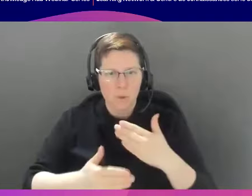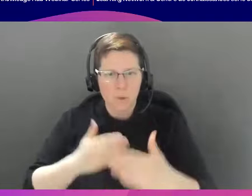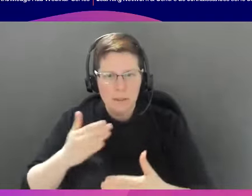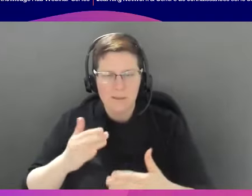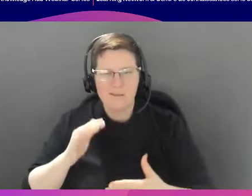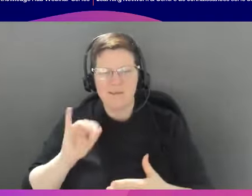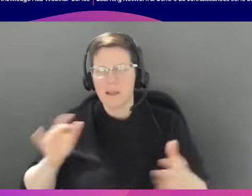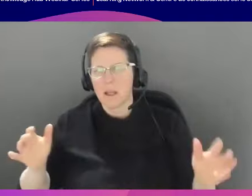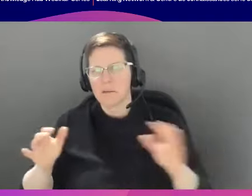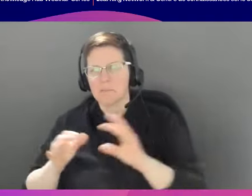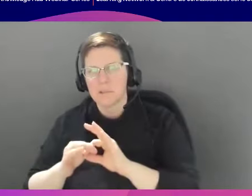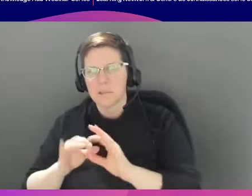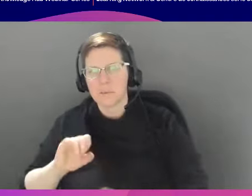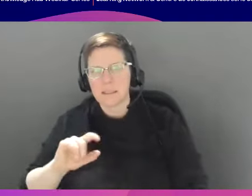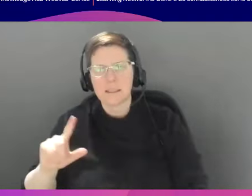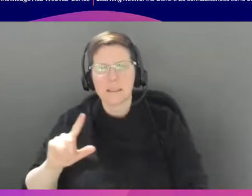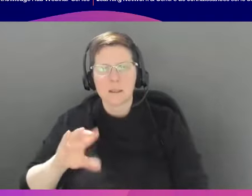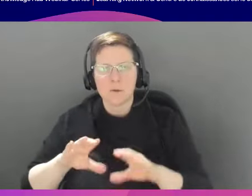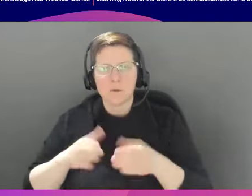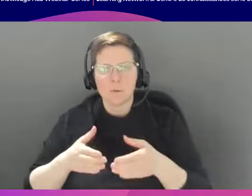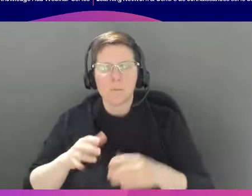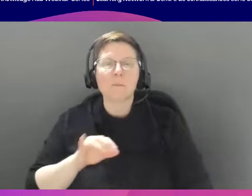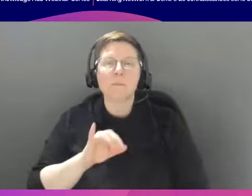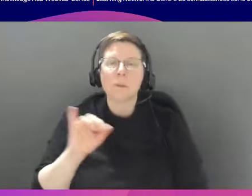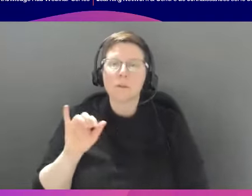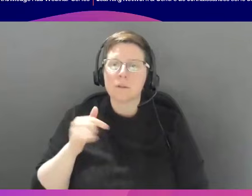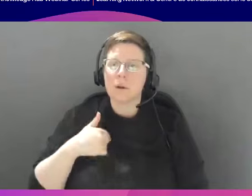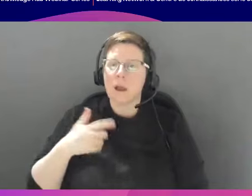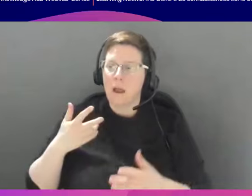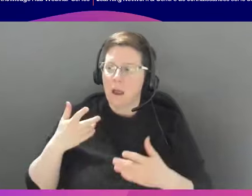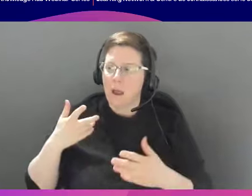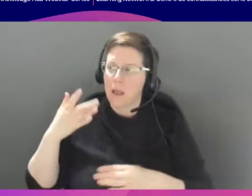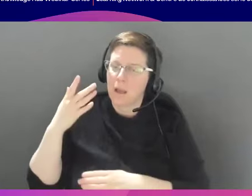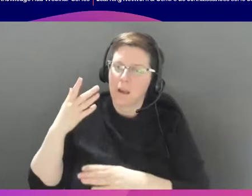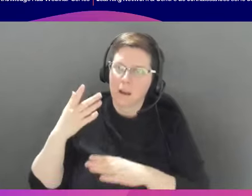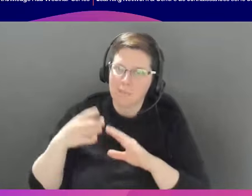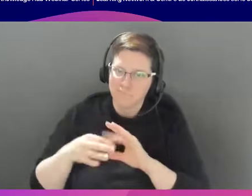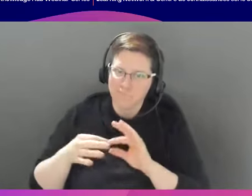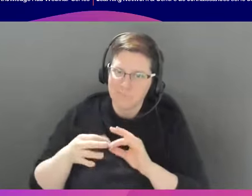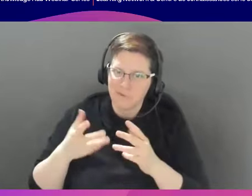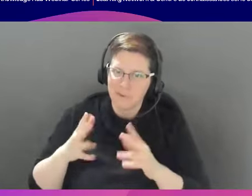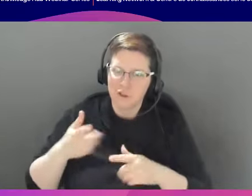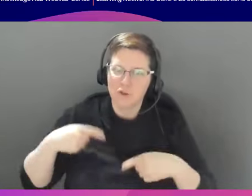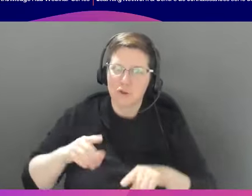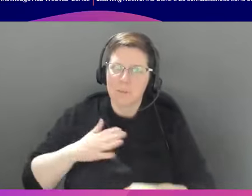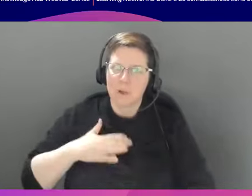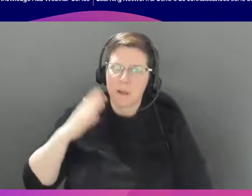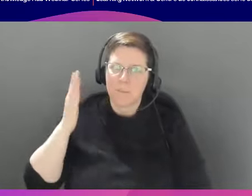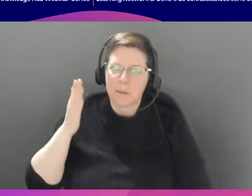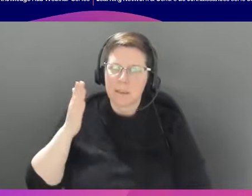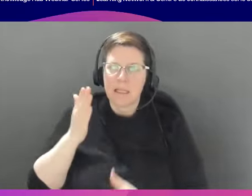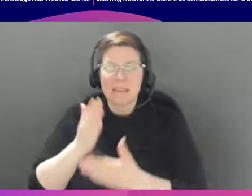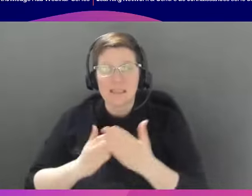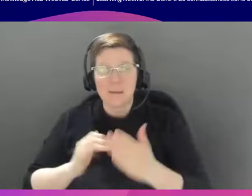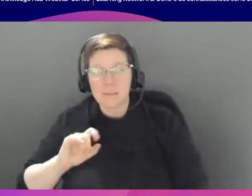groups. And also I've kind of mentioned within the presentation as well, there's parts of incel ideology